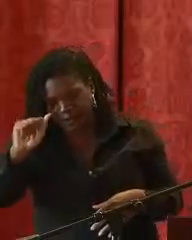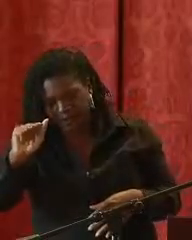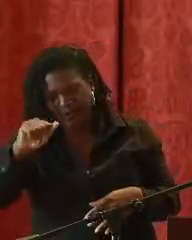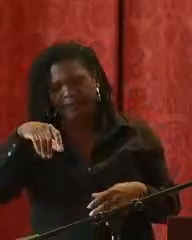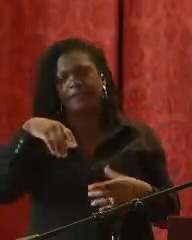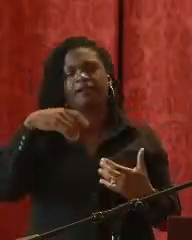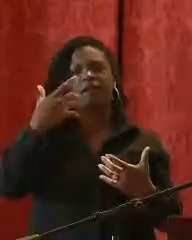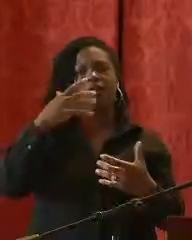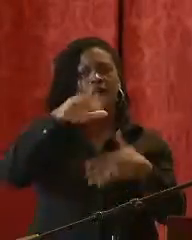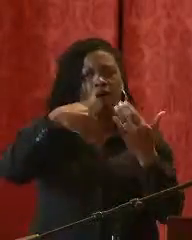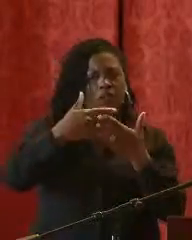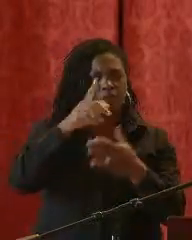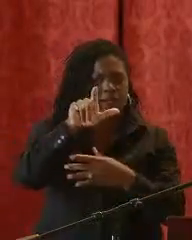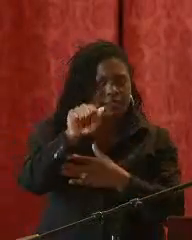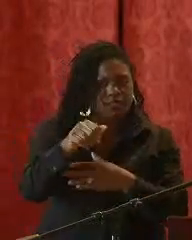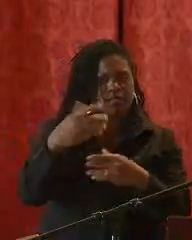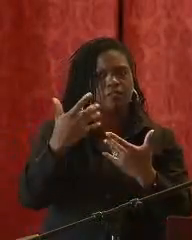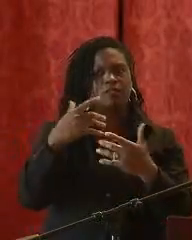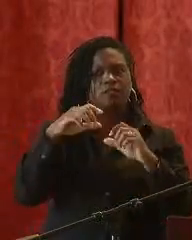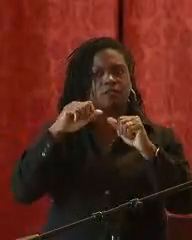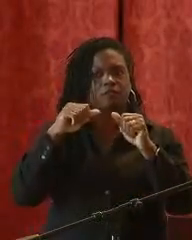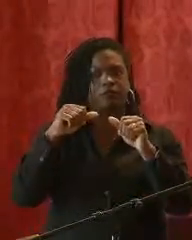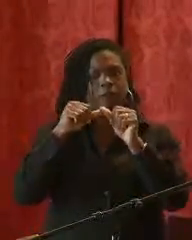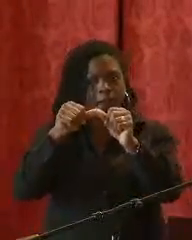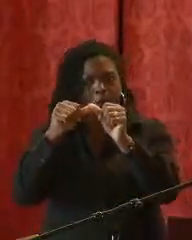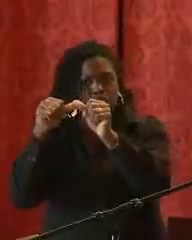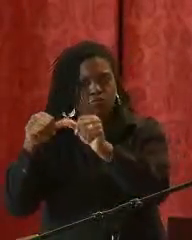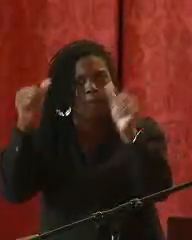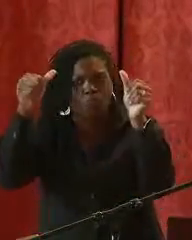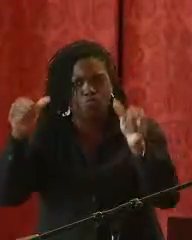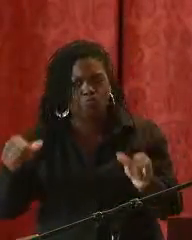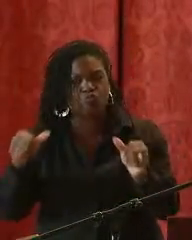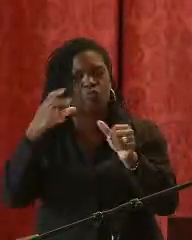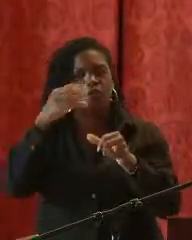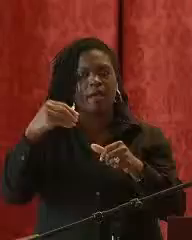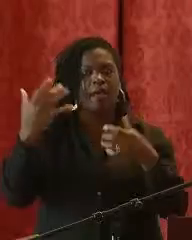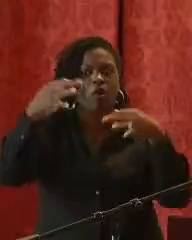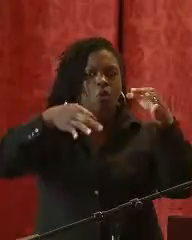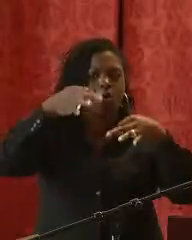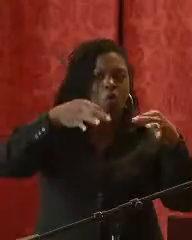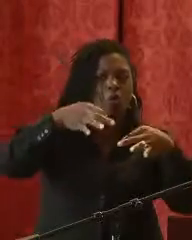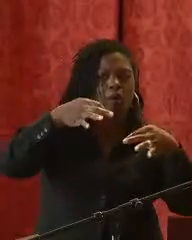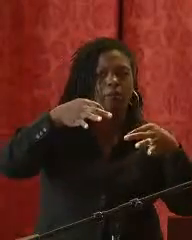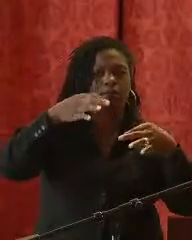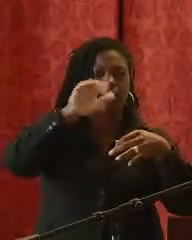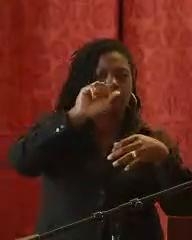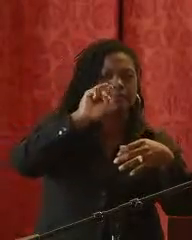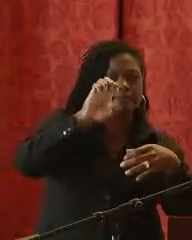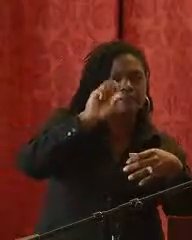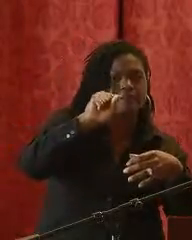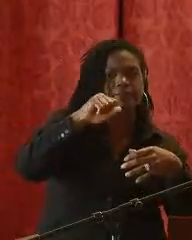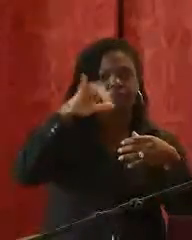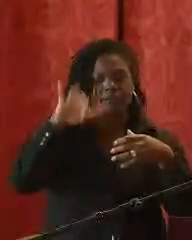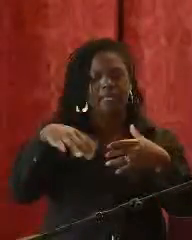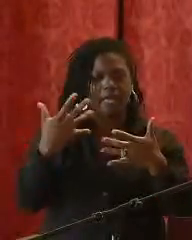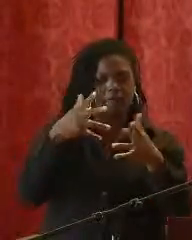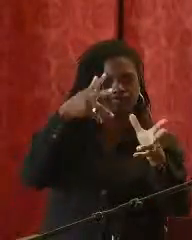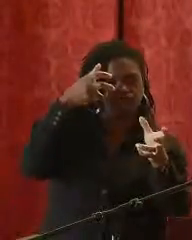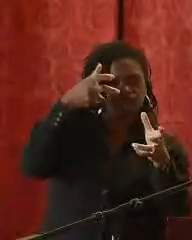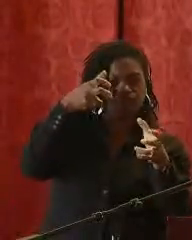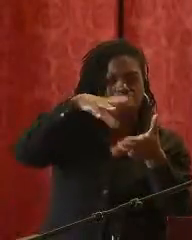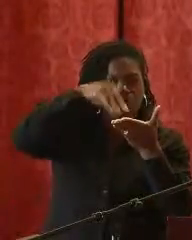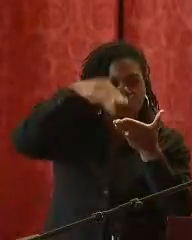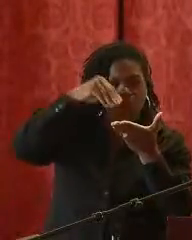Louisiana's bulletins, OCR Dear Colleague letters, and court cases, which she then shares with parents on social